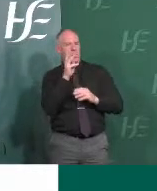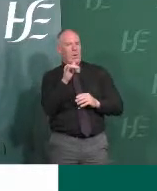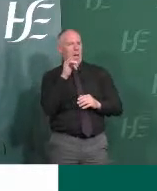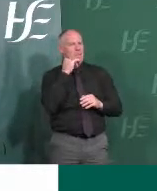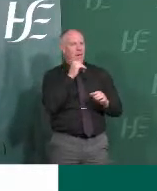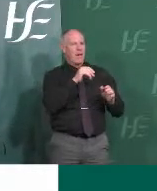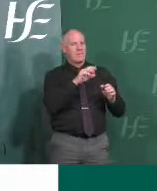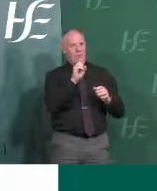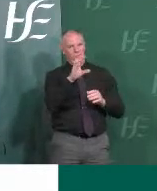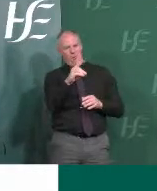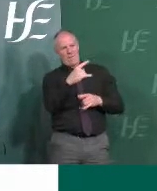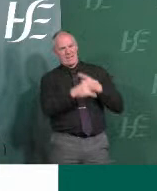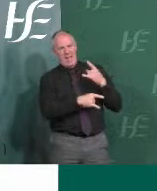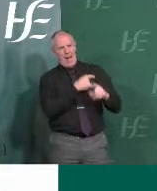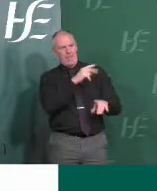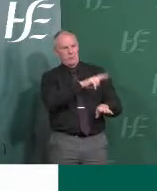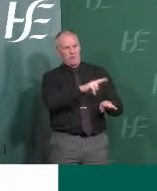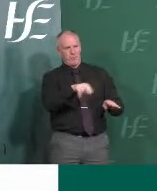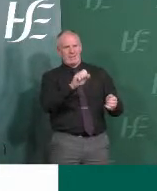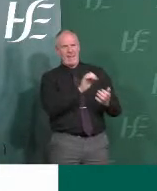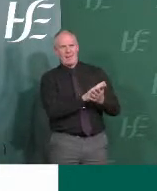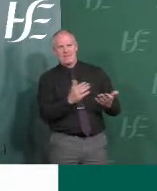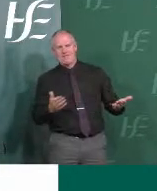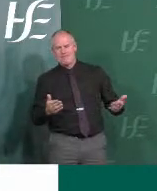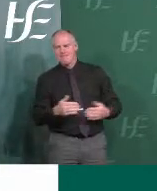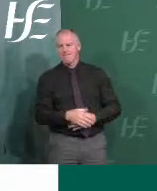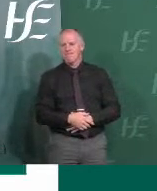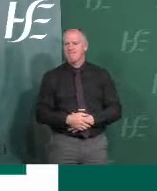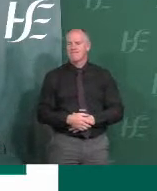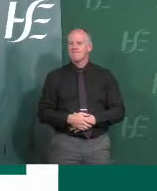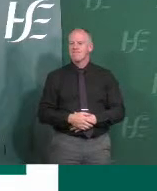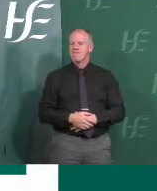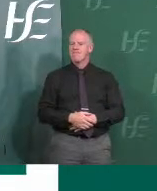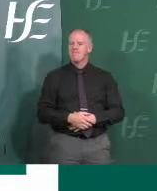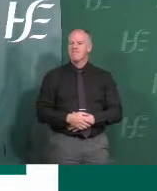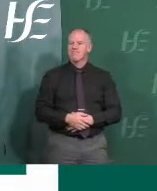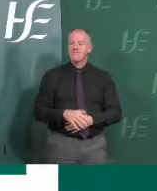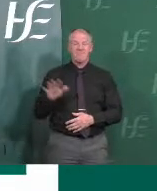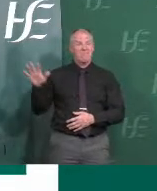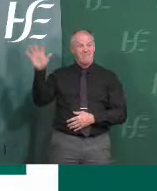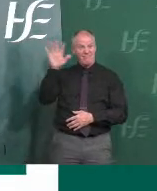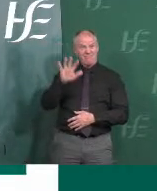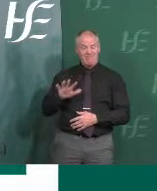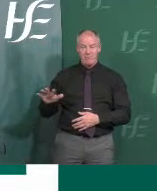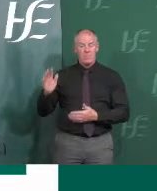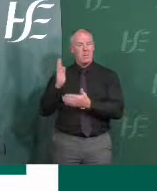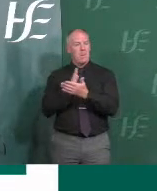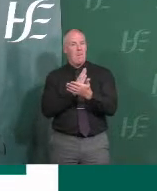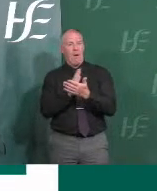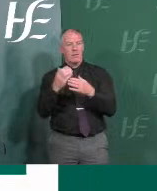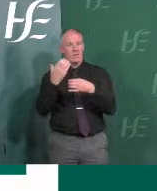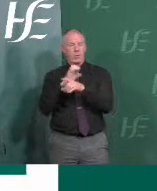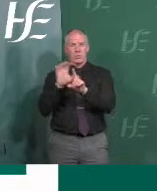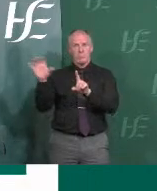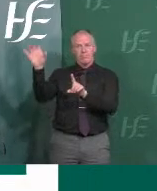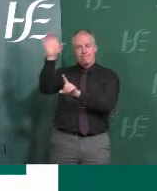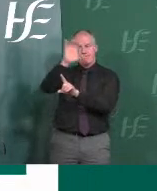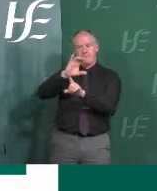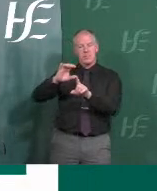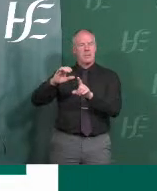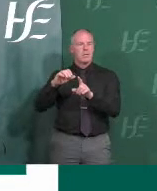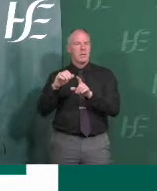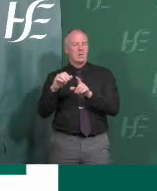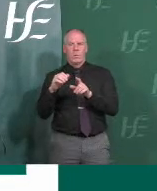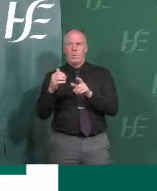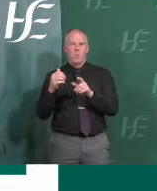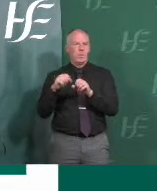stage as we were responding to the pandemic at one of its early peaks. Parts of the country where there has been particular